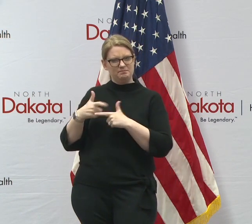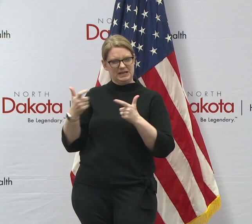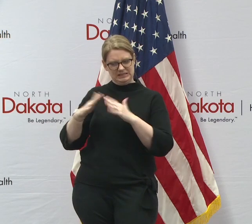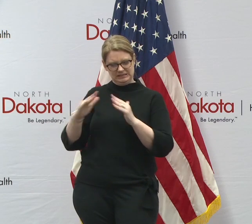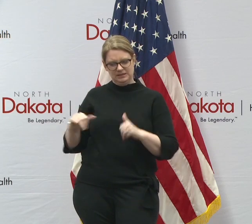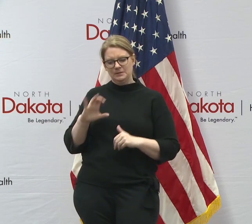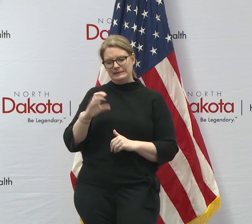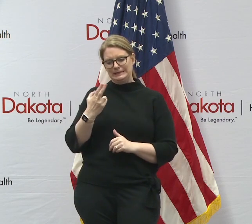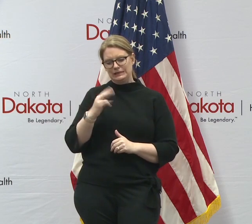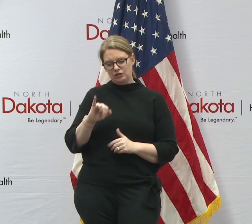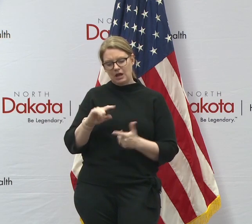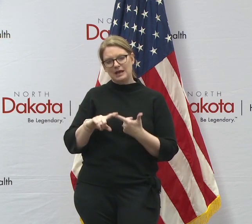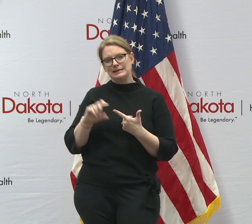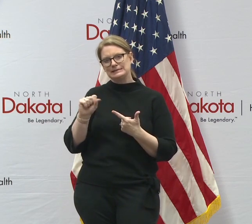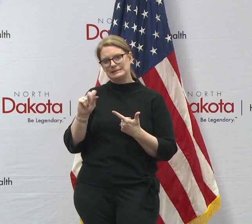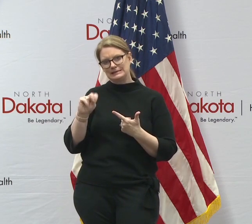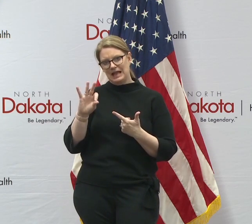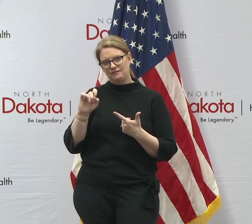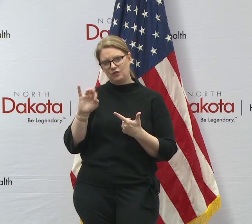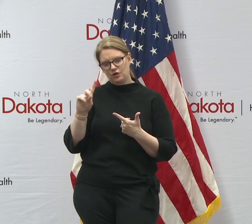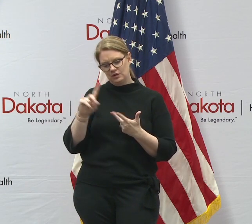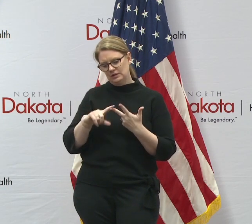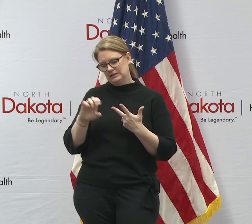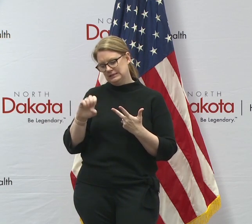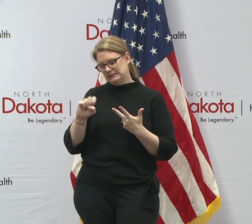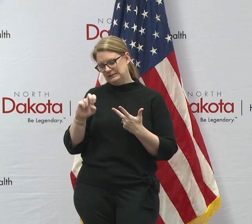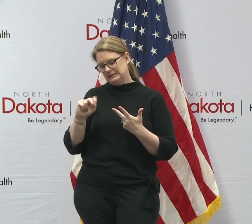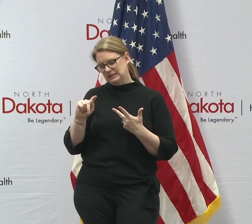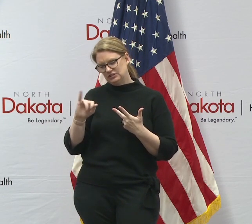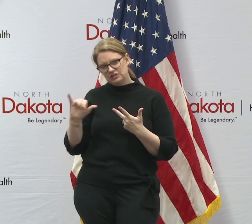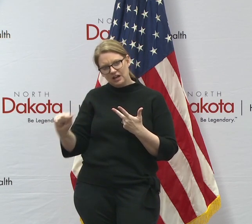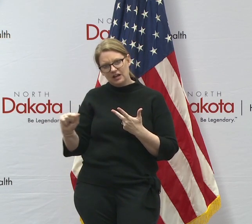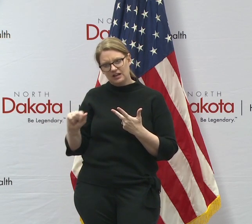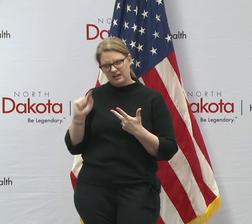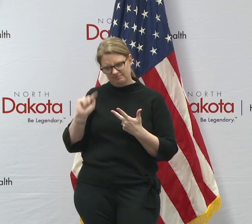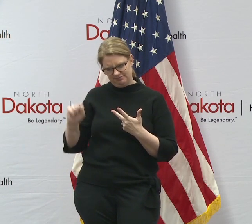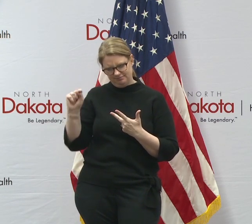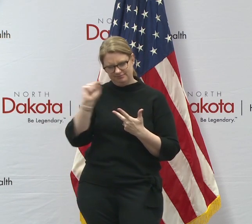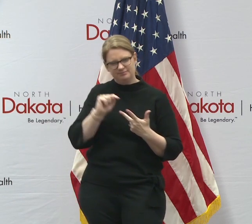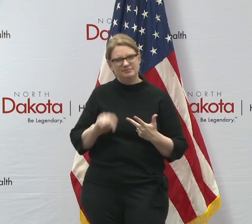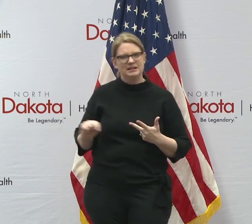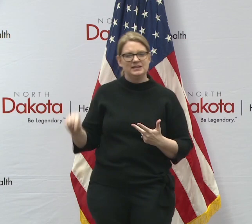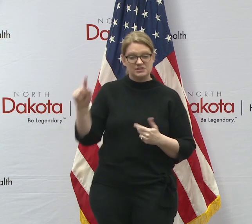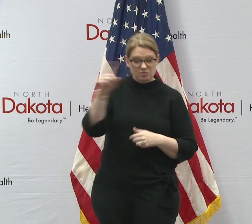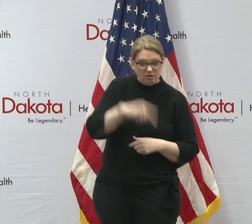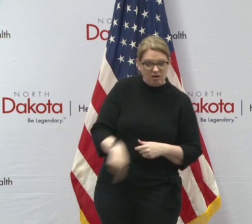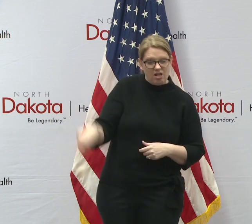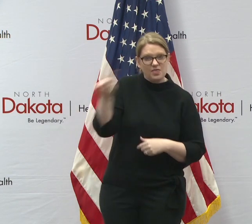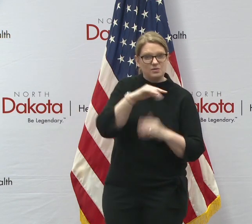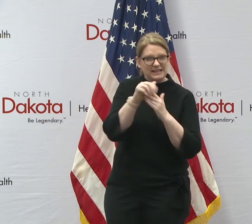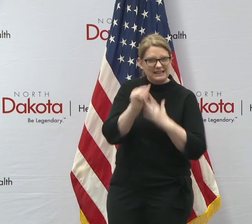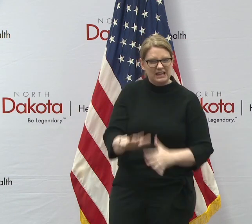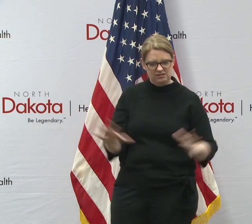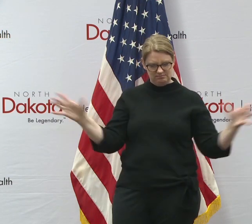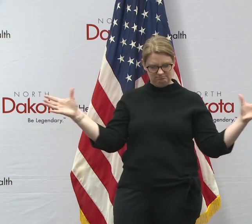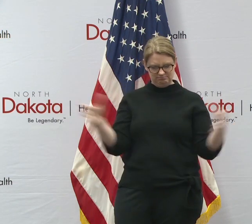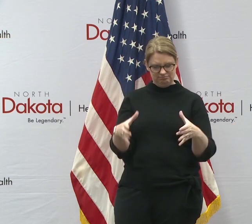it's CHI, Sanford, and Essentia, and the number of locations they have. We talked to those leaders last night, and